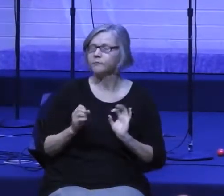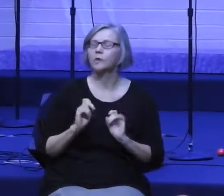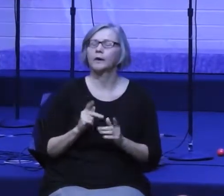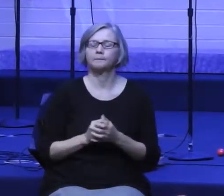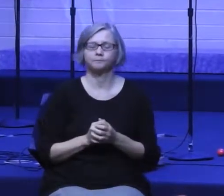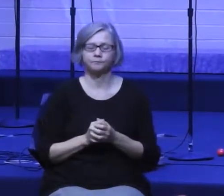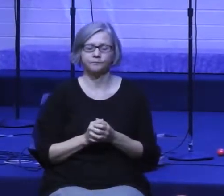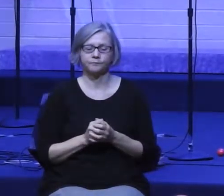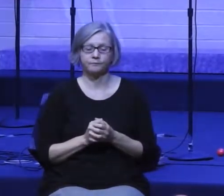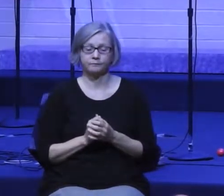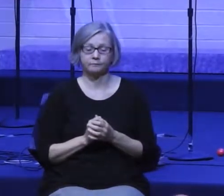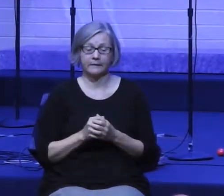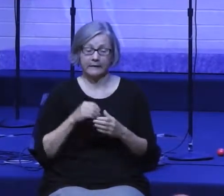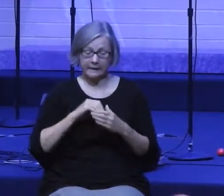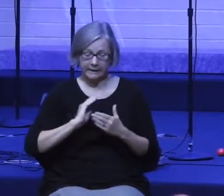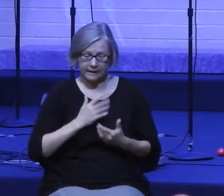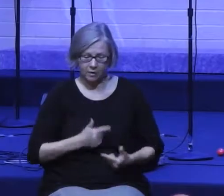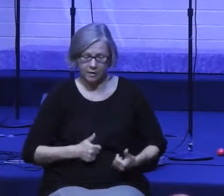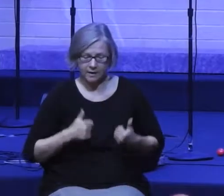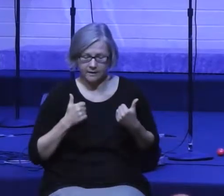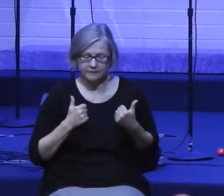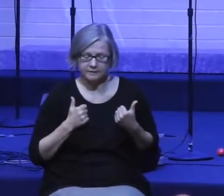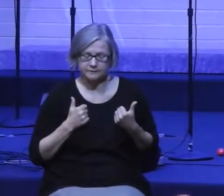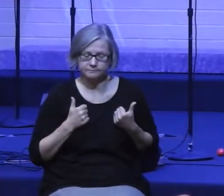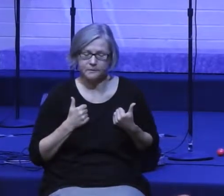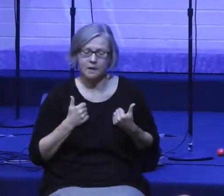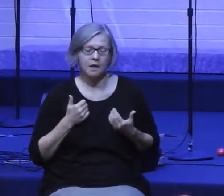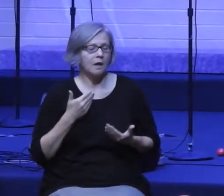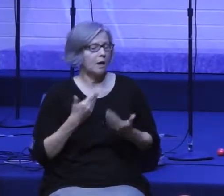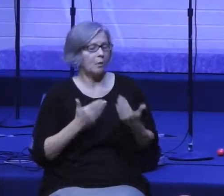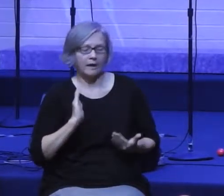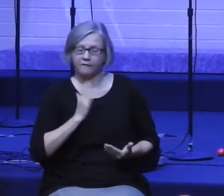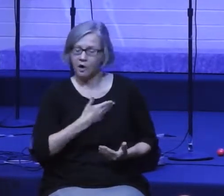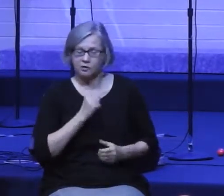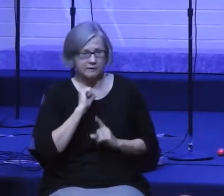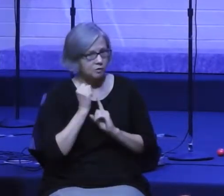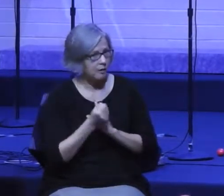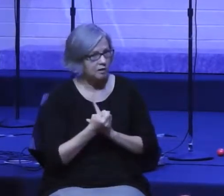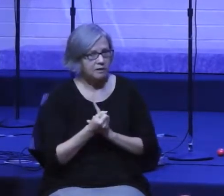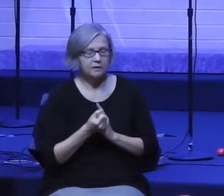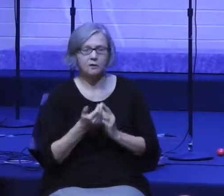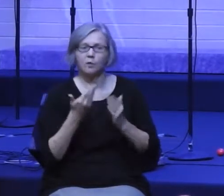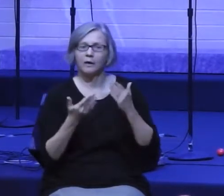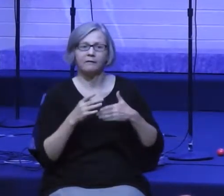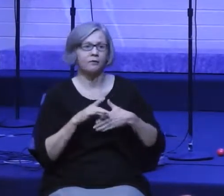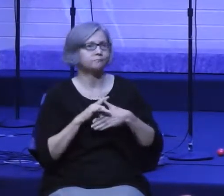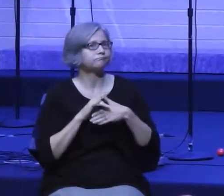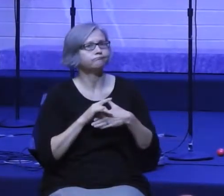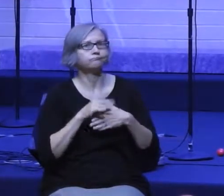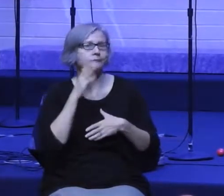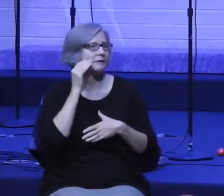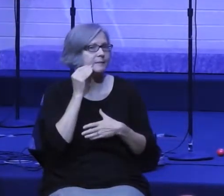be alert and of sober mind so that you might pray.